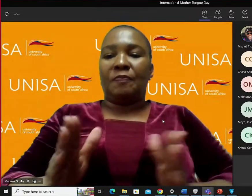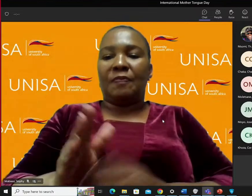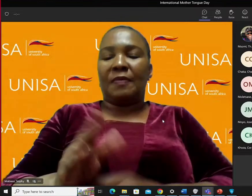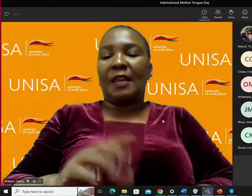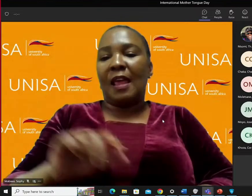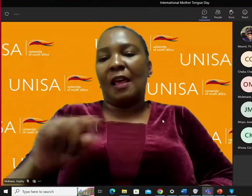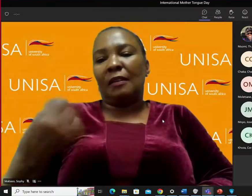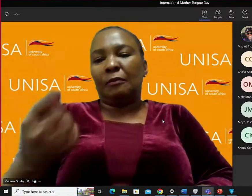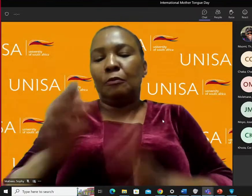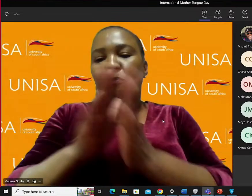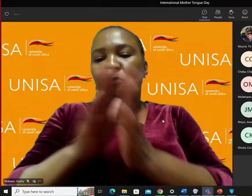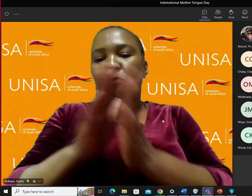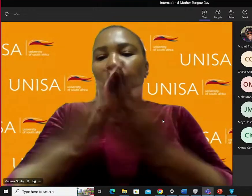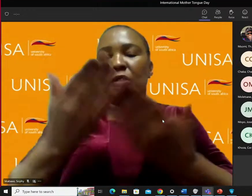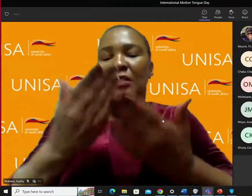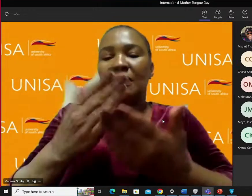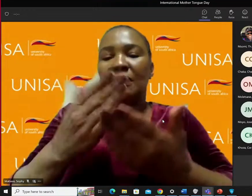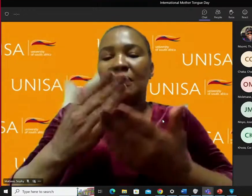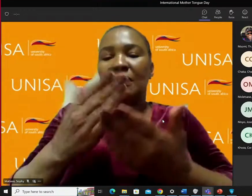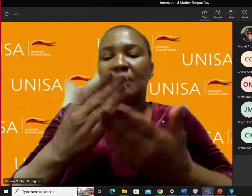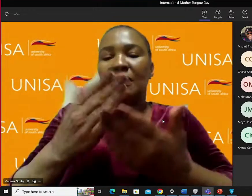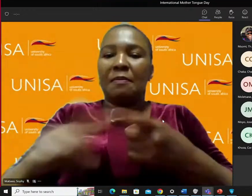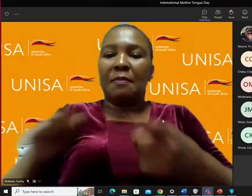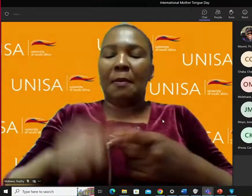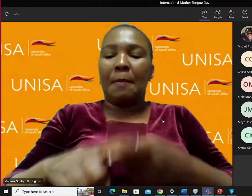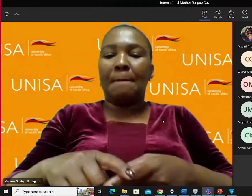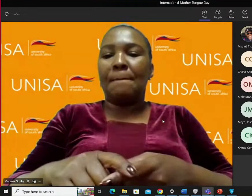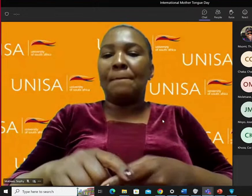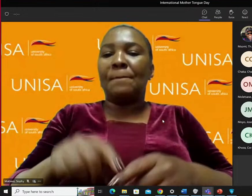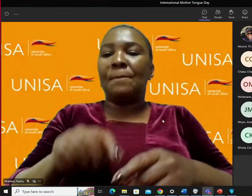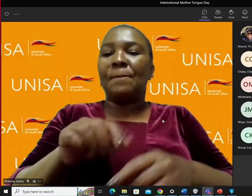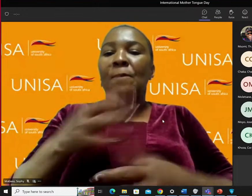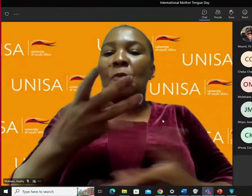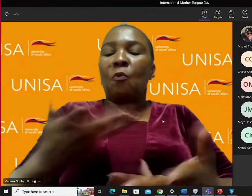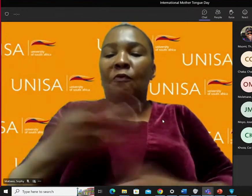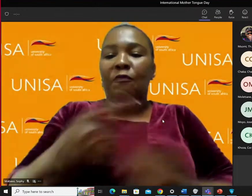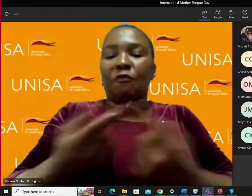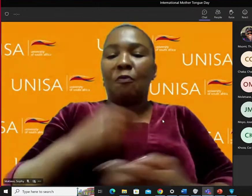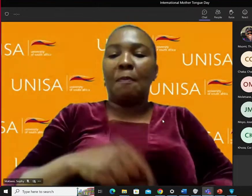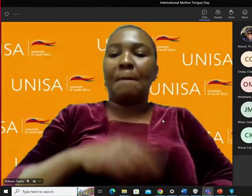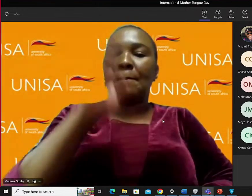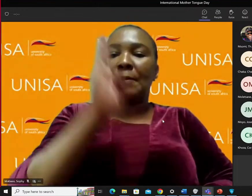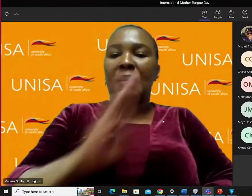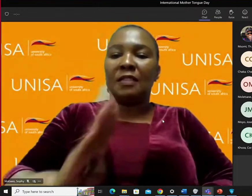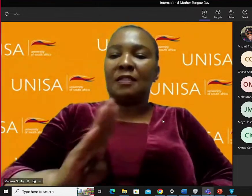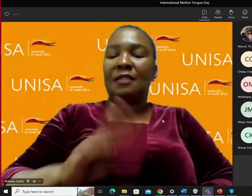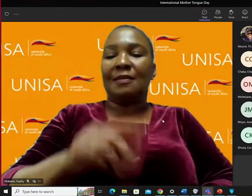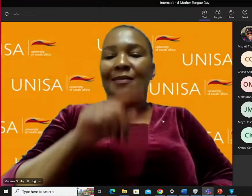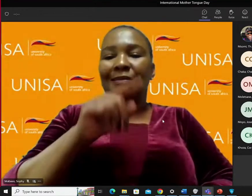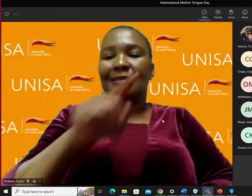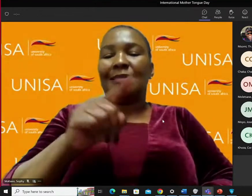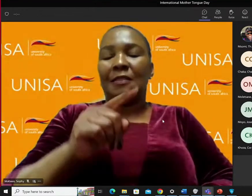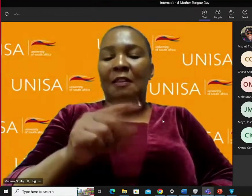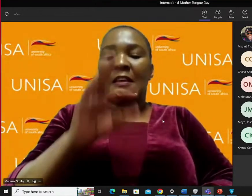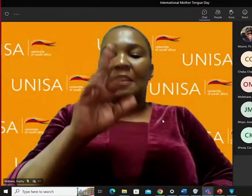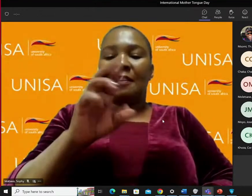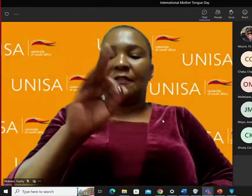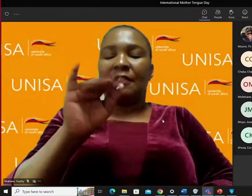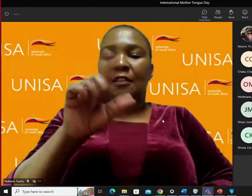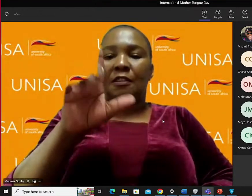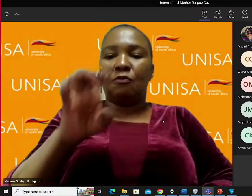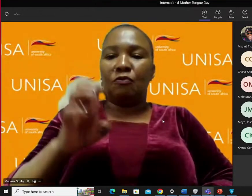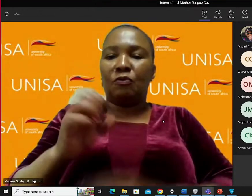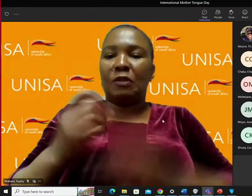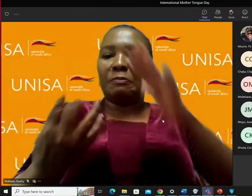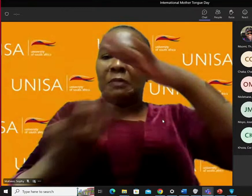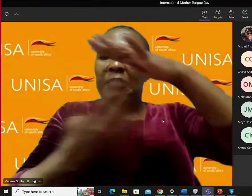also published in Brazil and Turkey. Refilwe is passionate about writing stories that brings out the